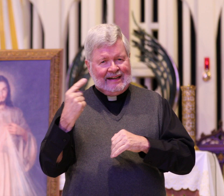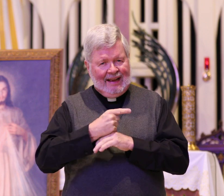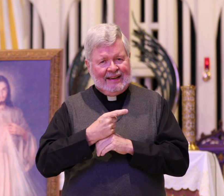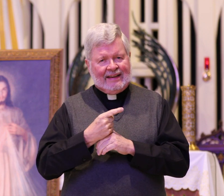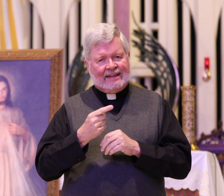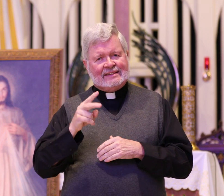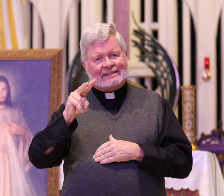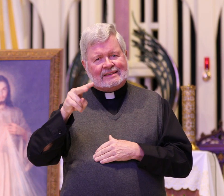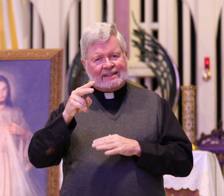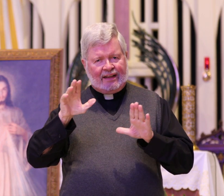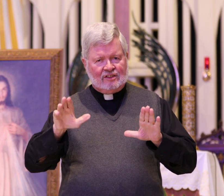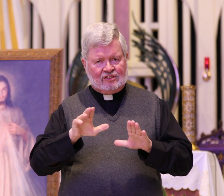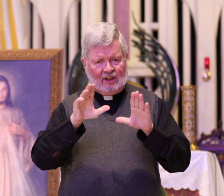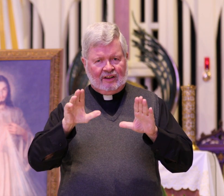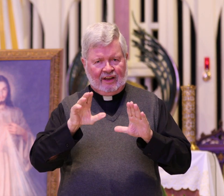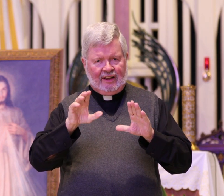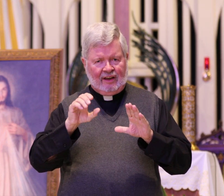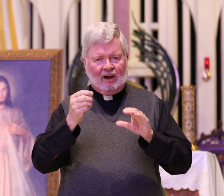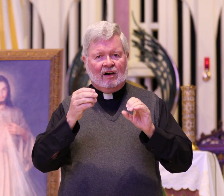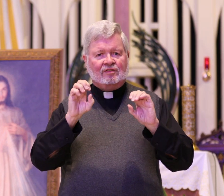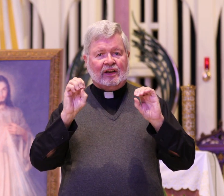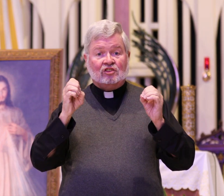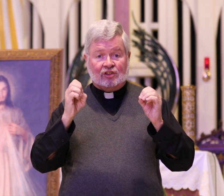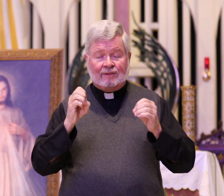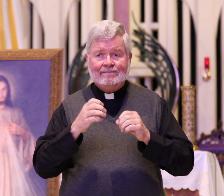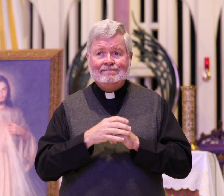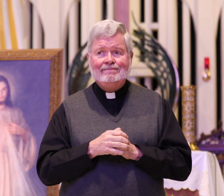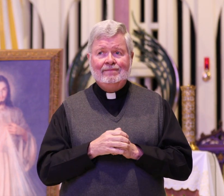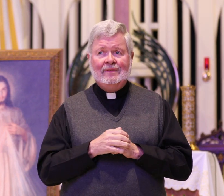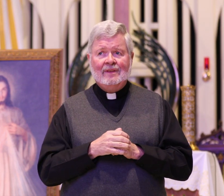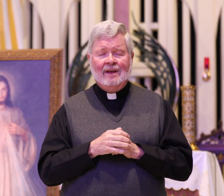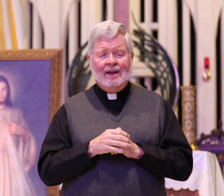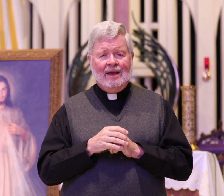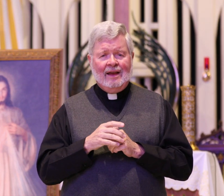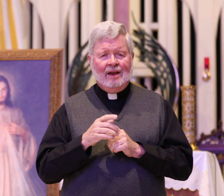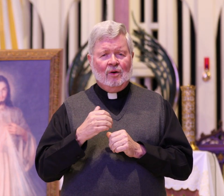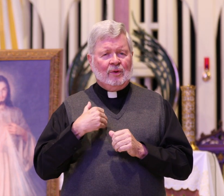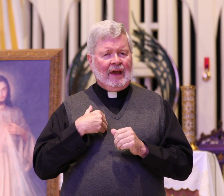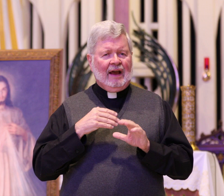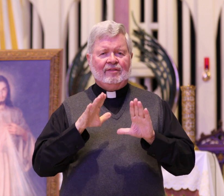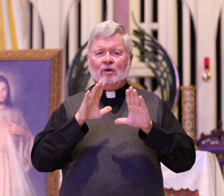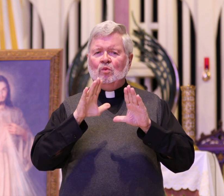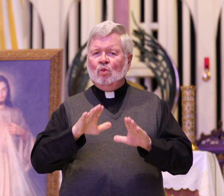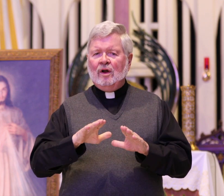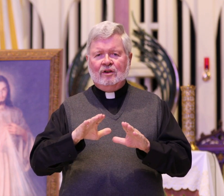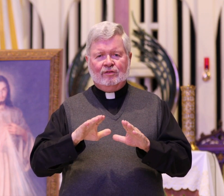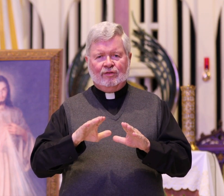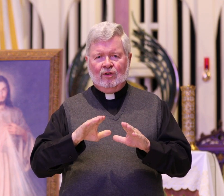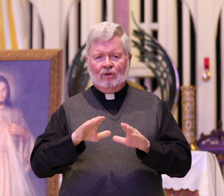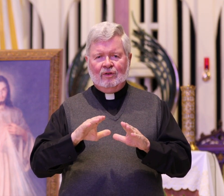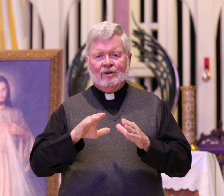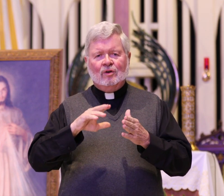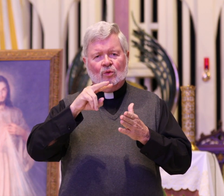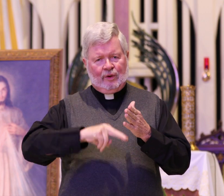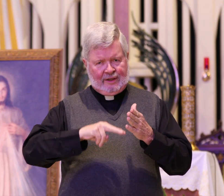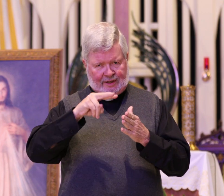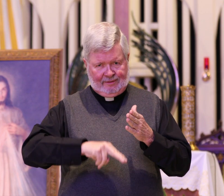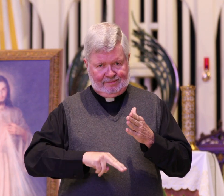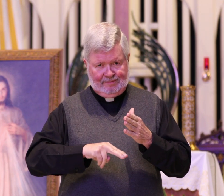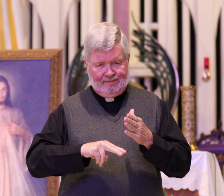Today is the second Sunday of Easter. We have a wonderful reading.